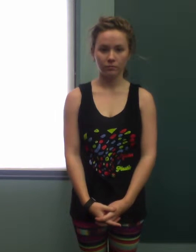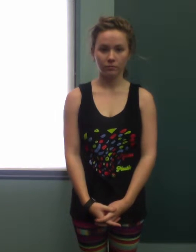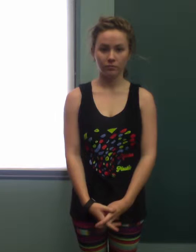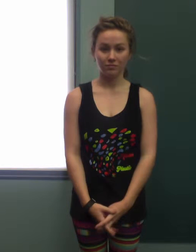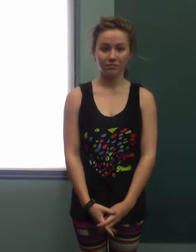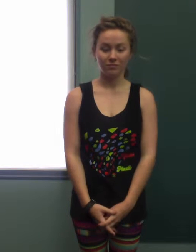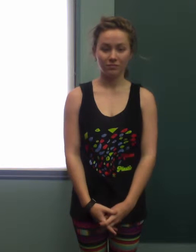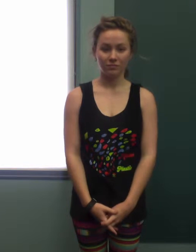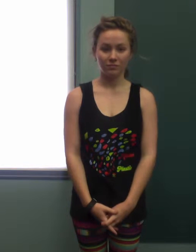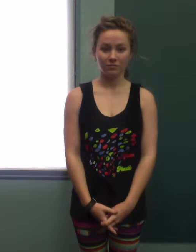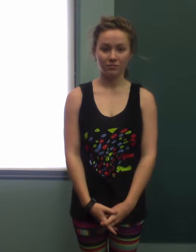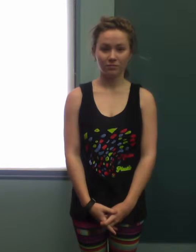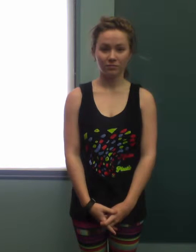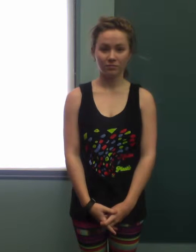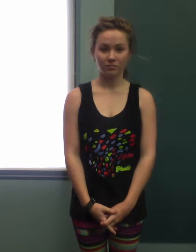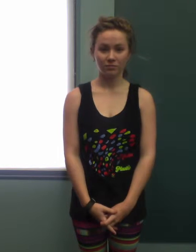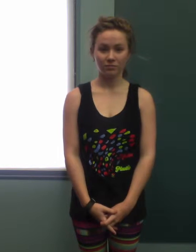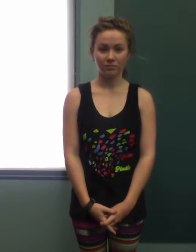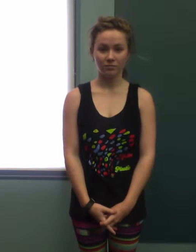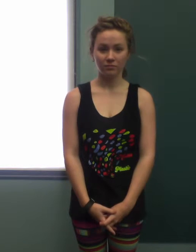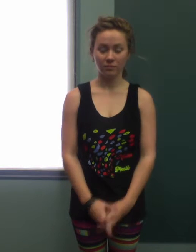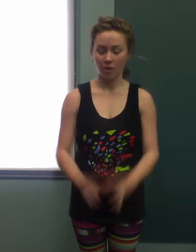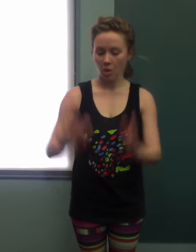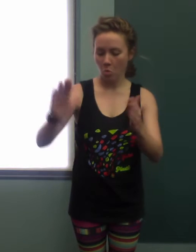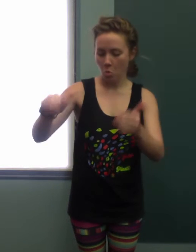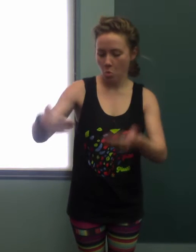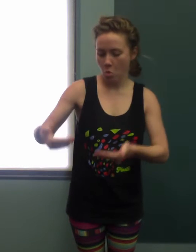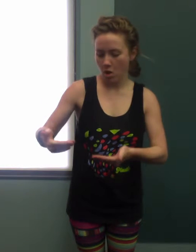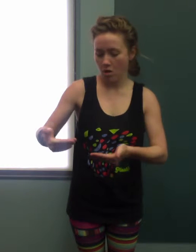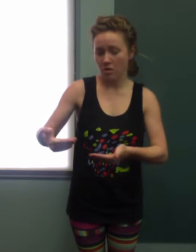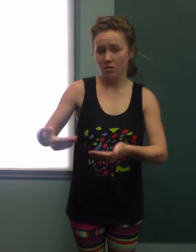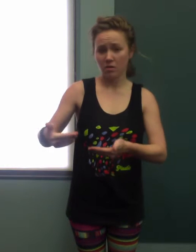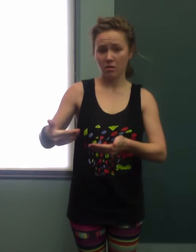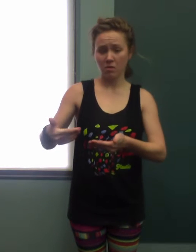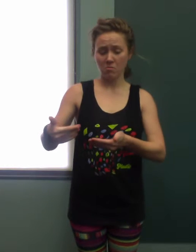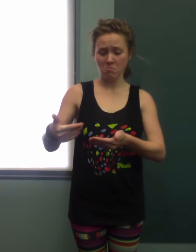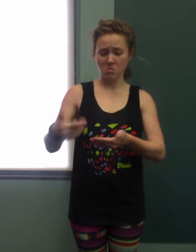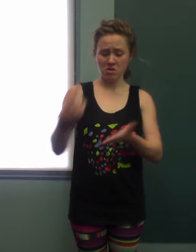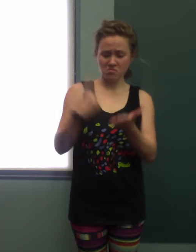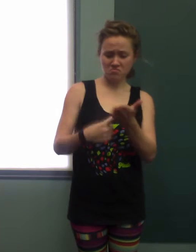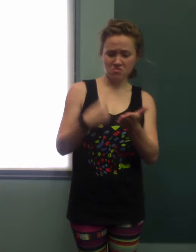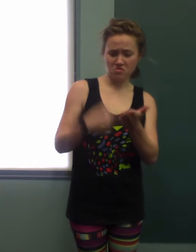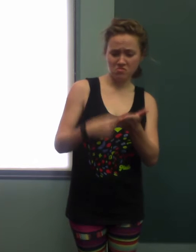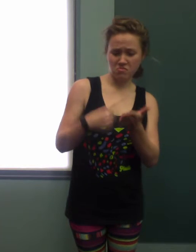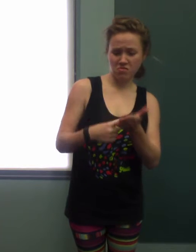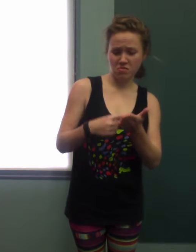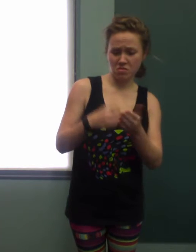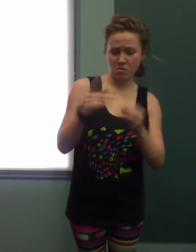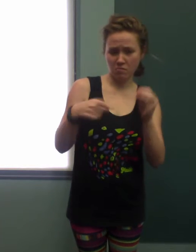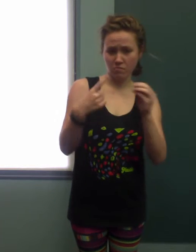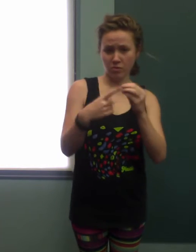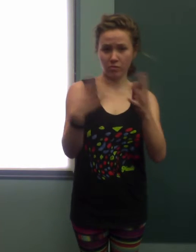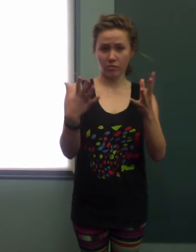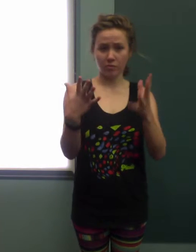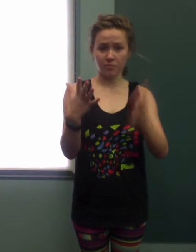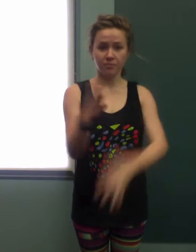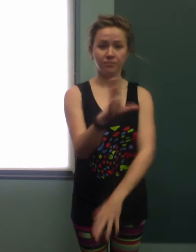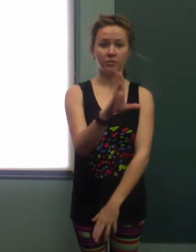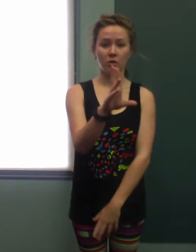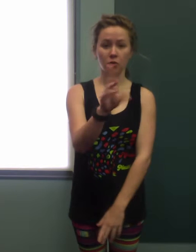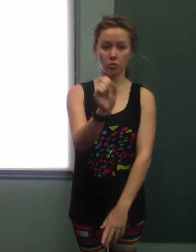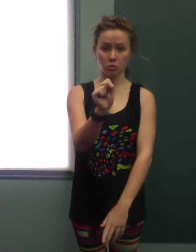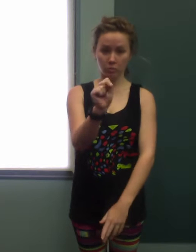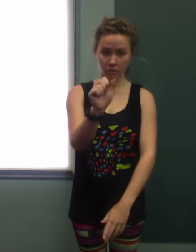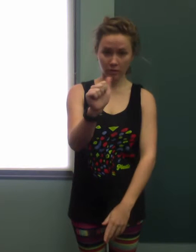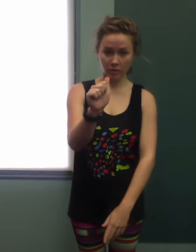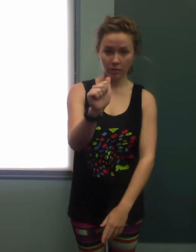Welcome to the U.S. Civil War, 1861 to 1865. This is Melinda